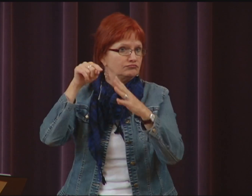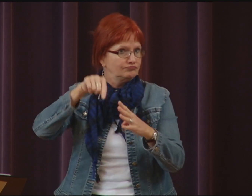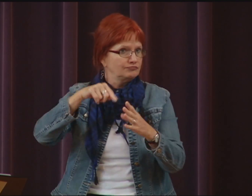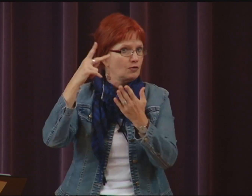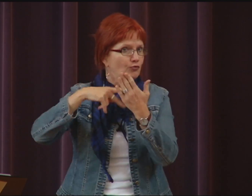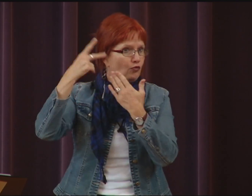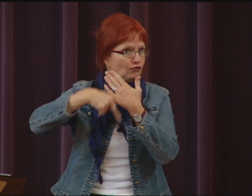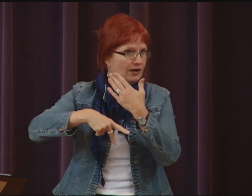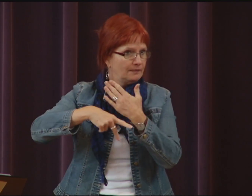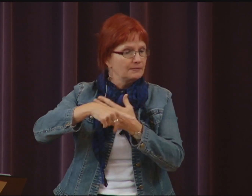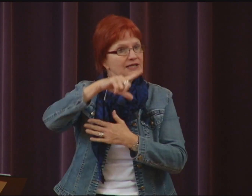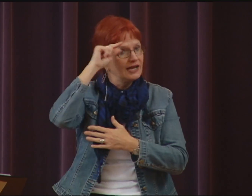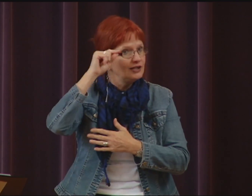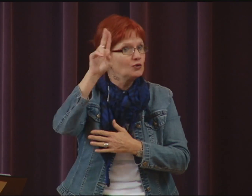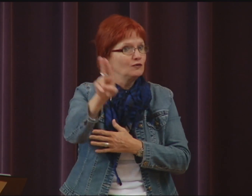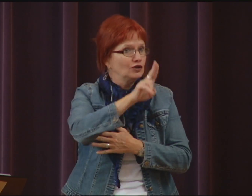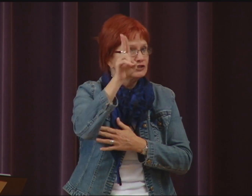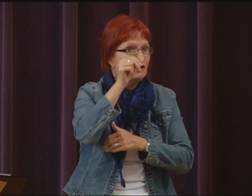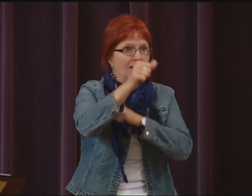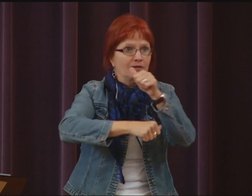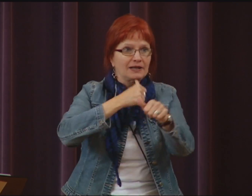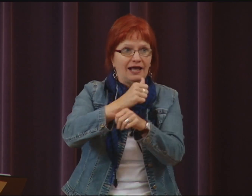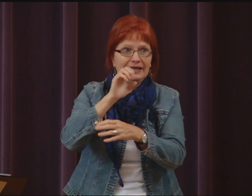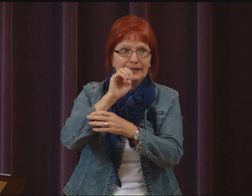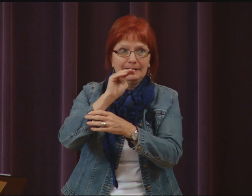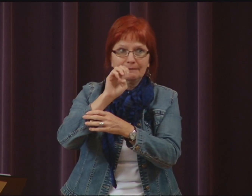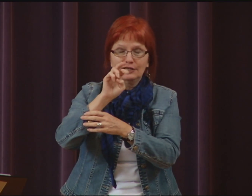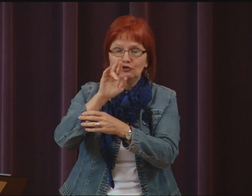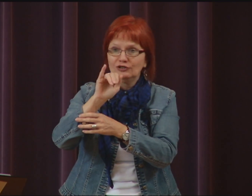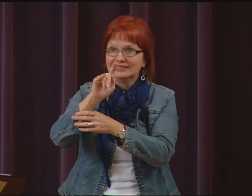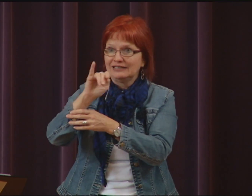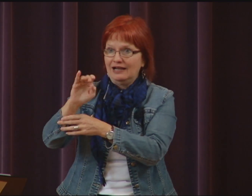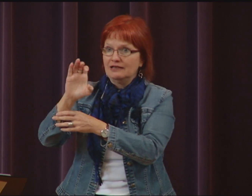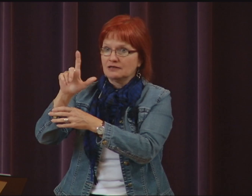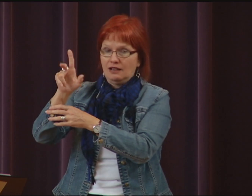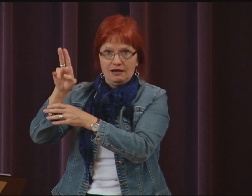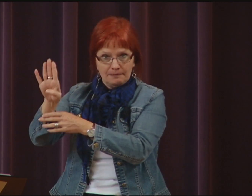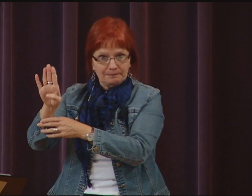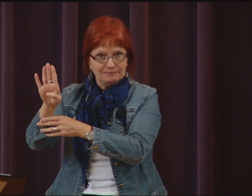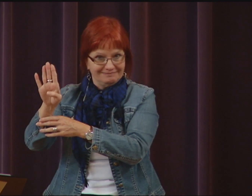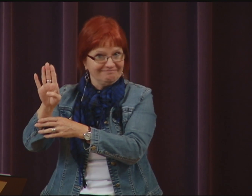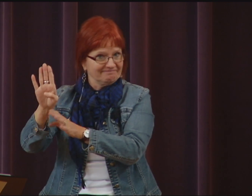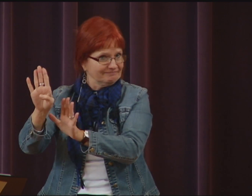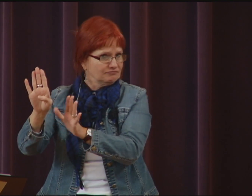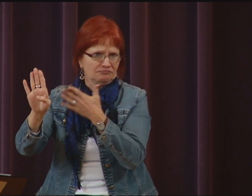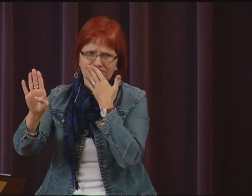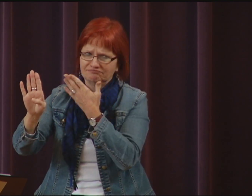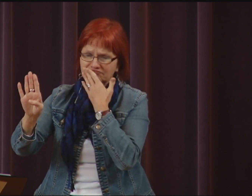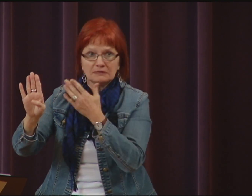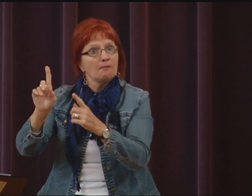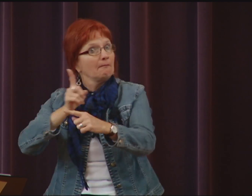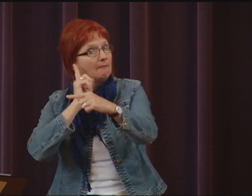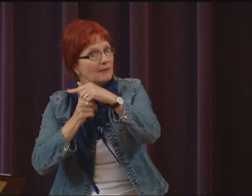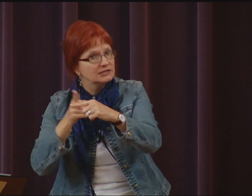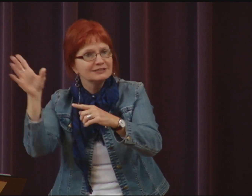University for hosting this program, for setting this up, the Gallaudet University Alumni Emeriti